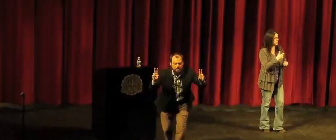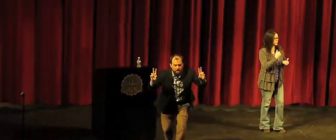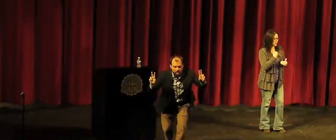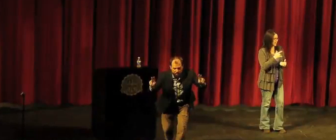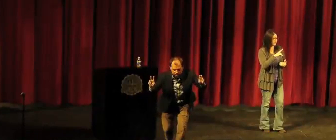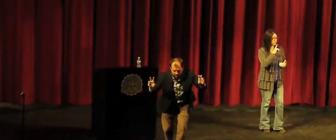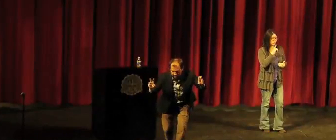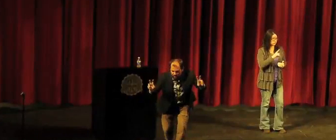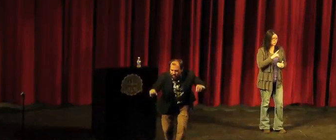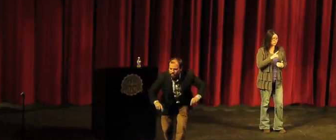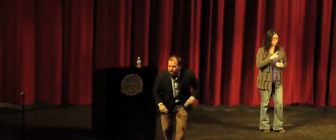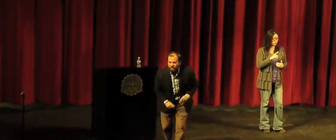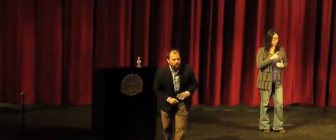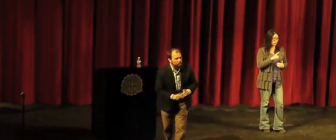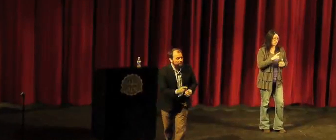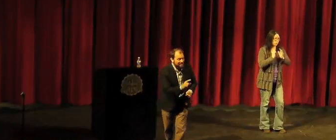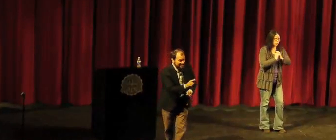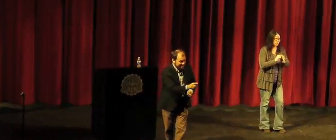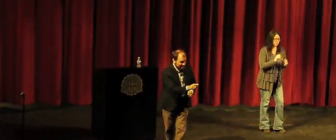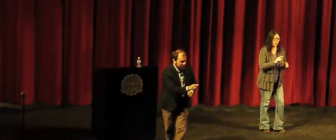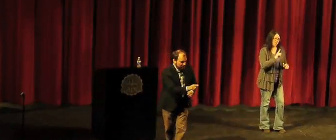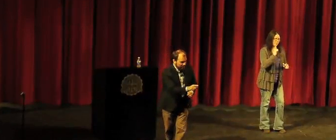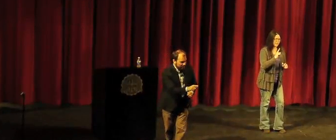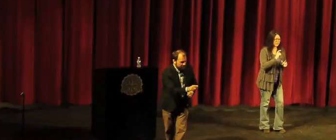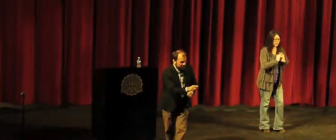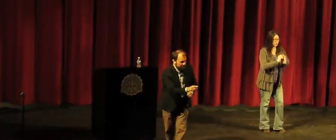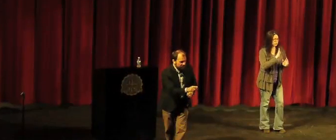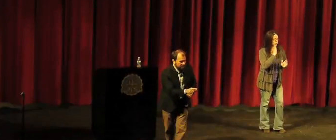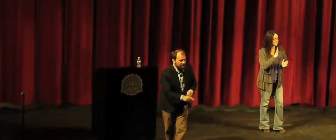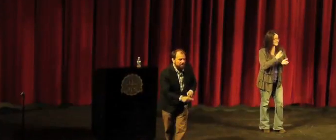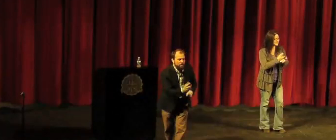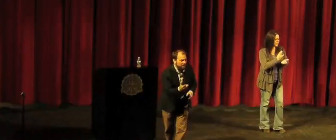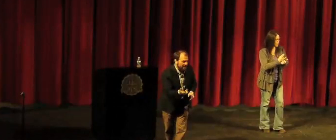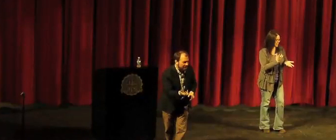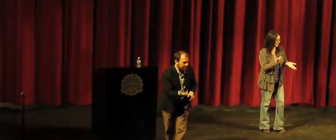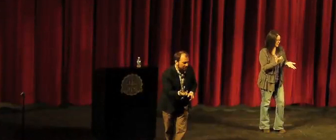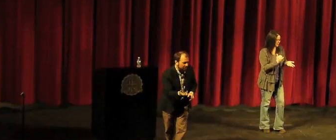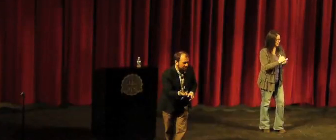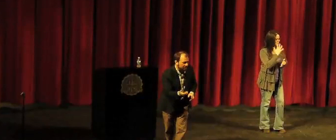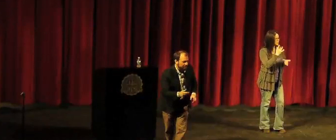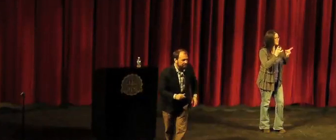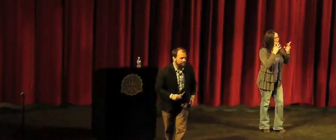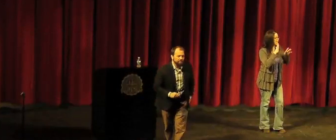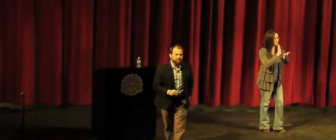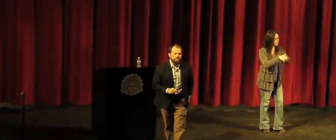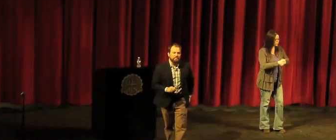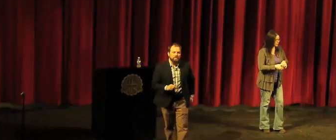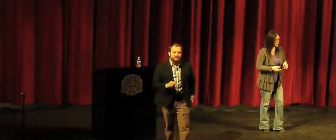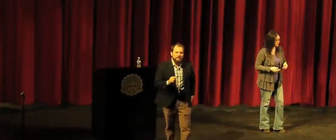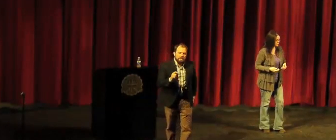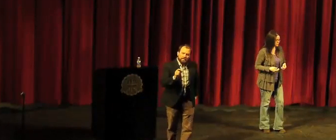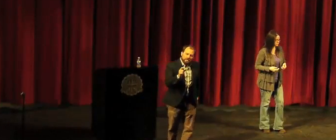worship, authentic worship, will be sincerity, right? It's why we hate hypocrites.